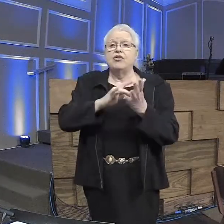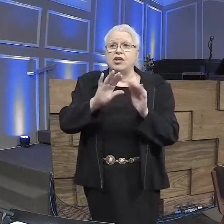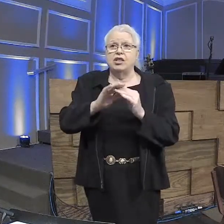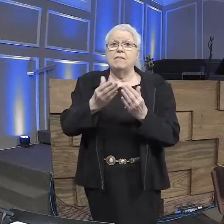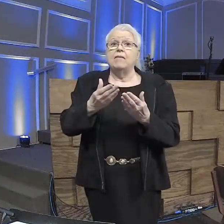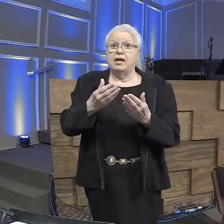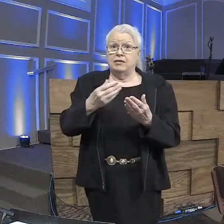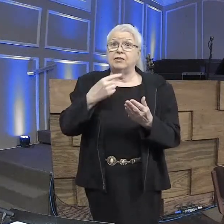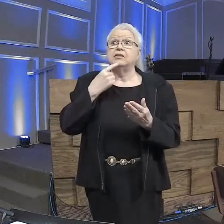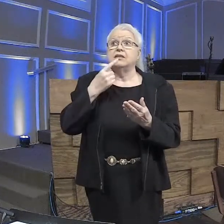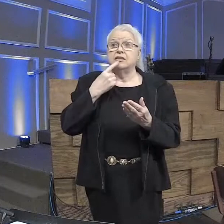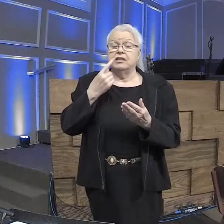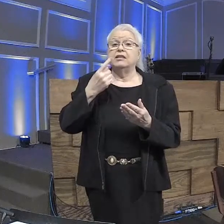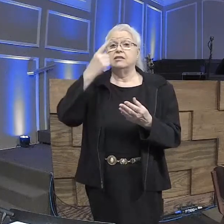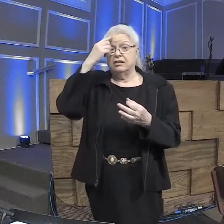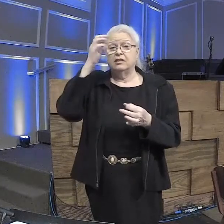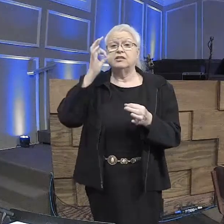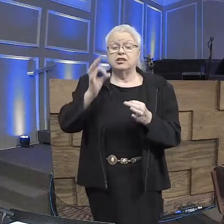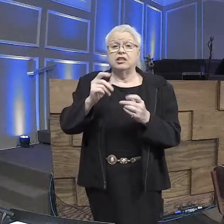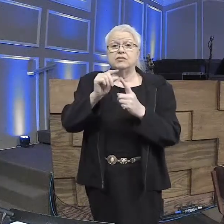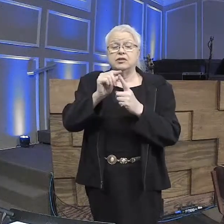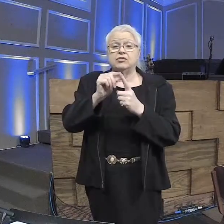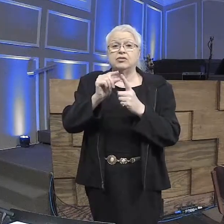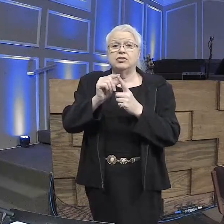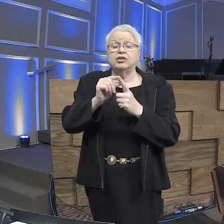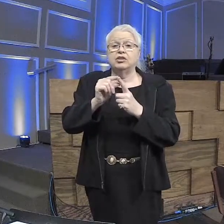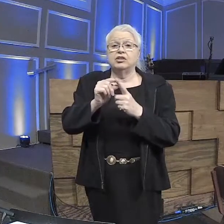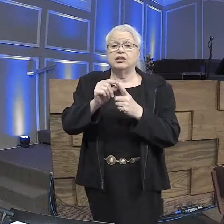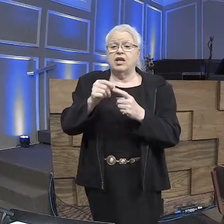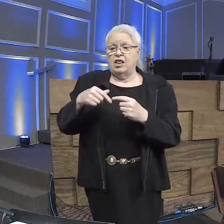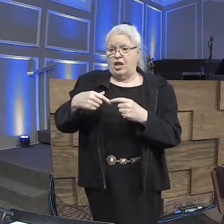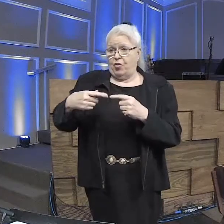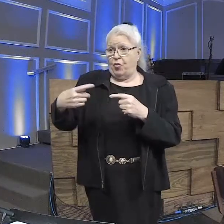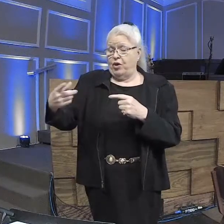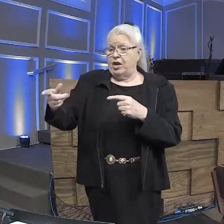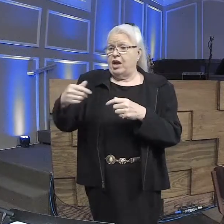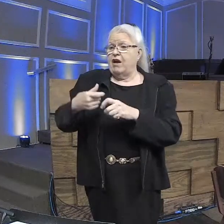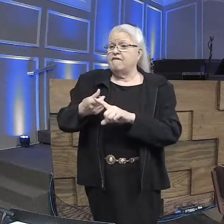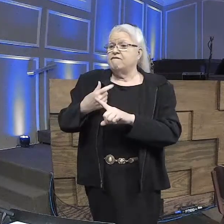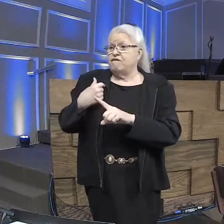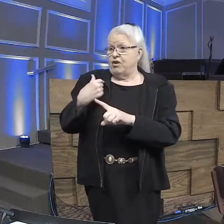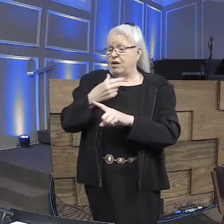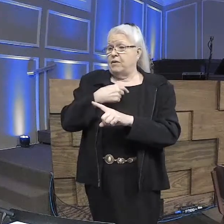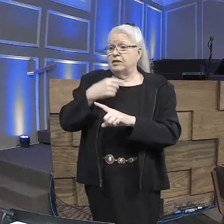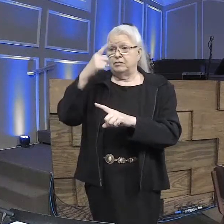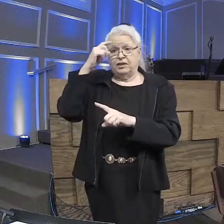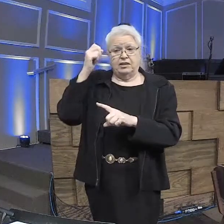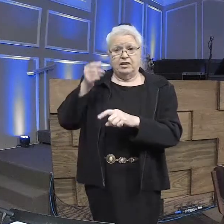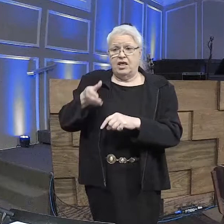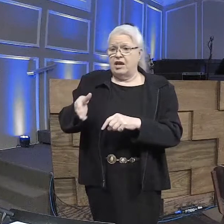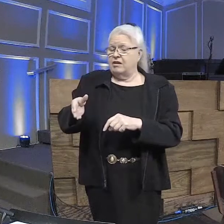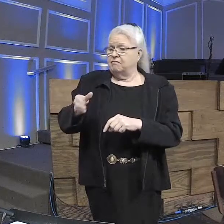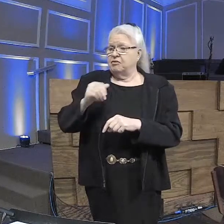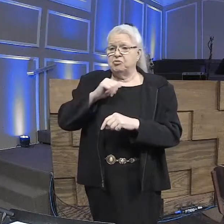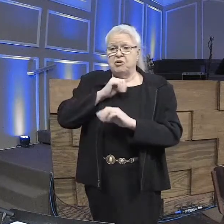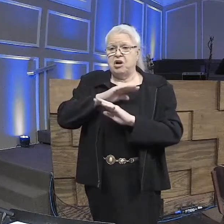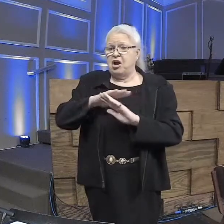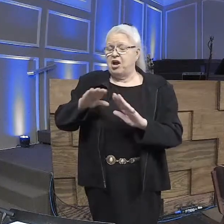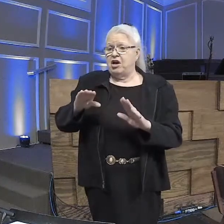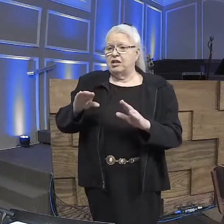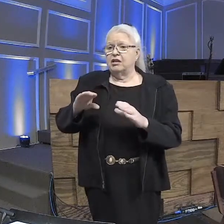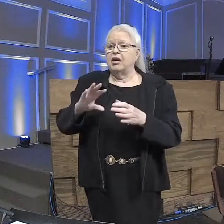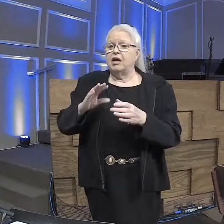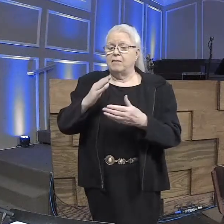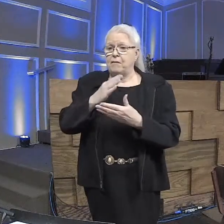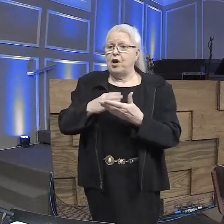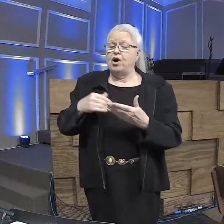of judgment. In 1 John 2:9, it says, they went out from us because they were not of us. For if they would have been of us, surely